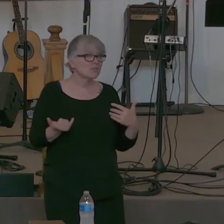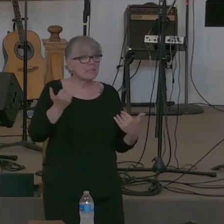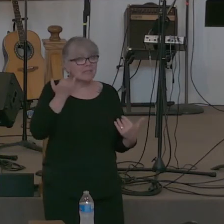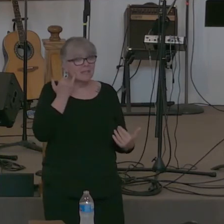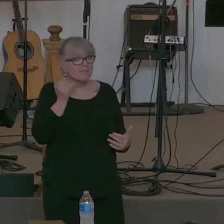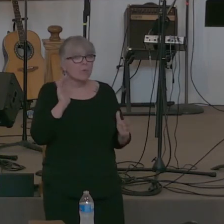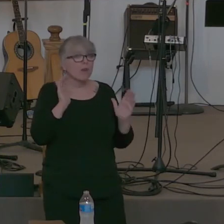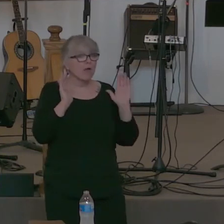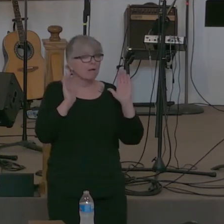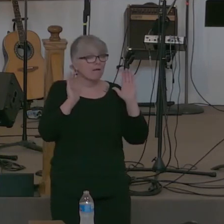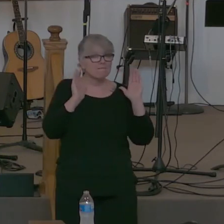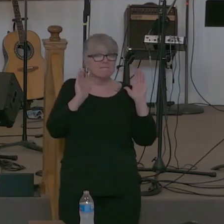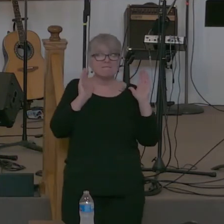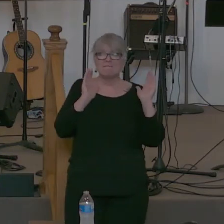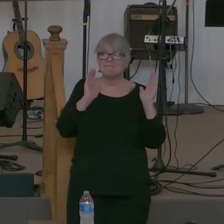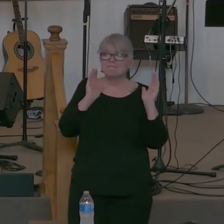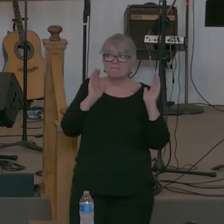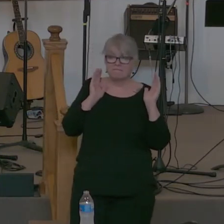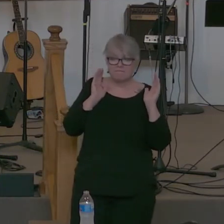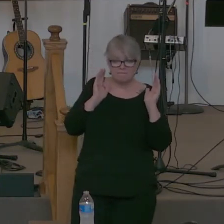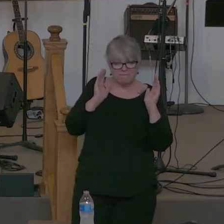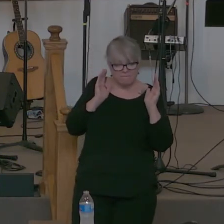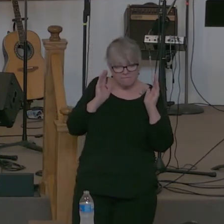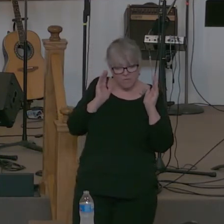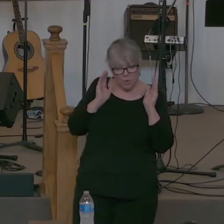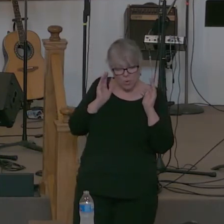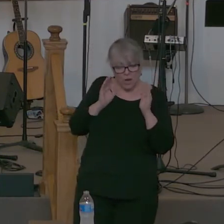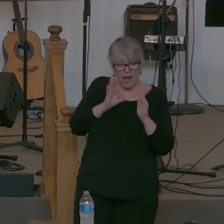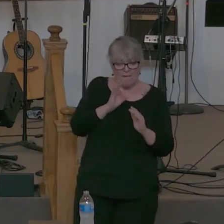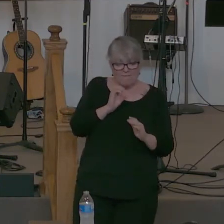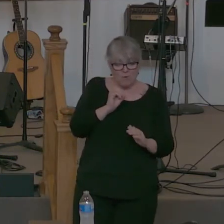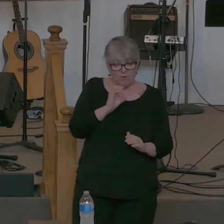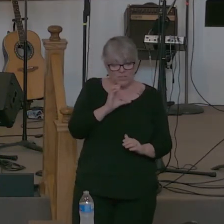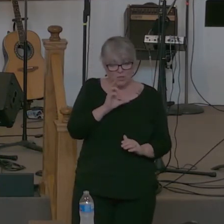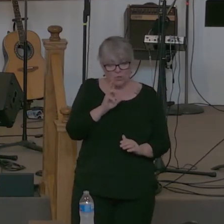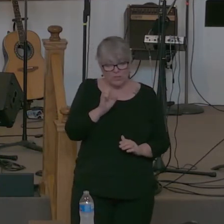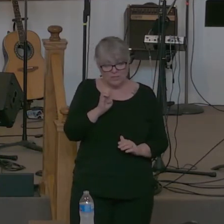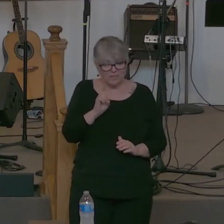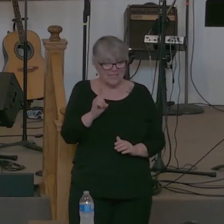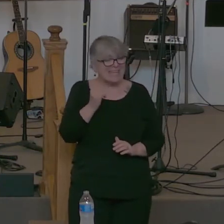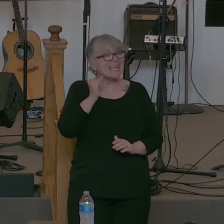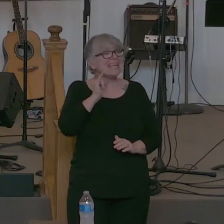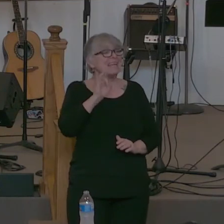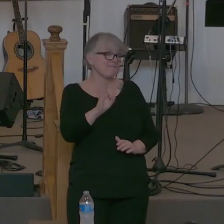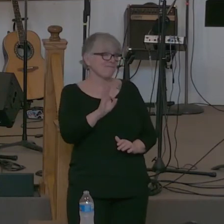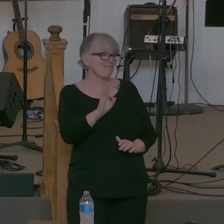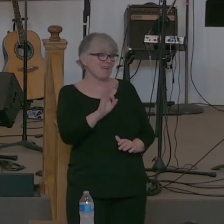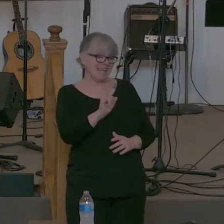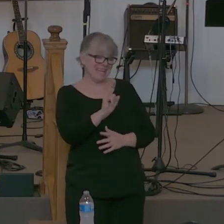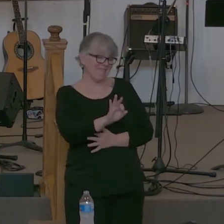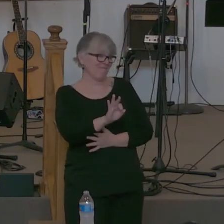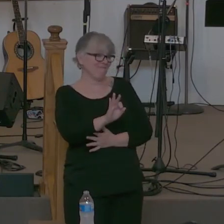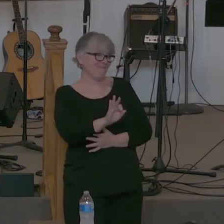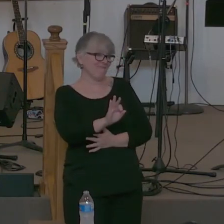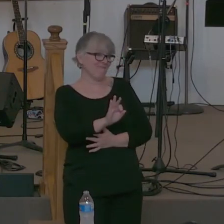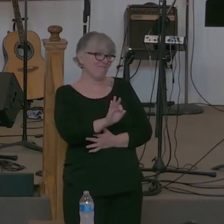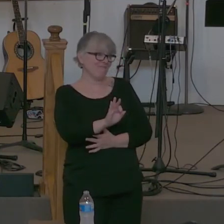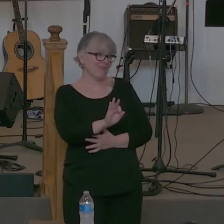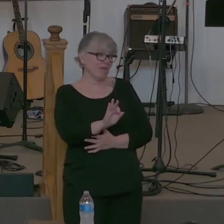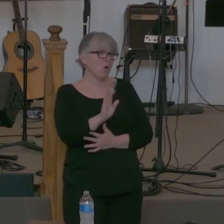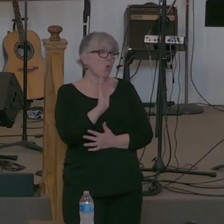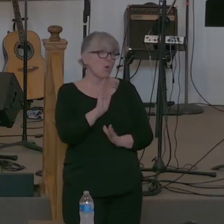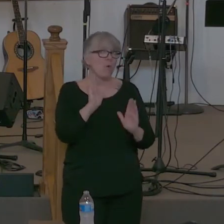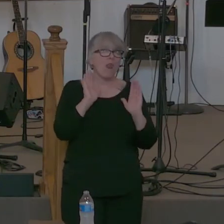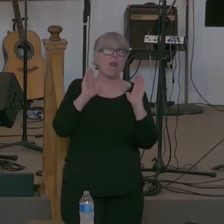get focused, there's that two-letter cuss word. If we'll get focused